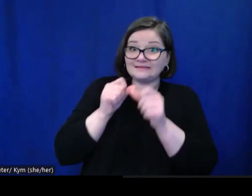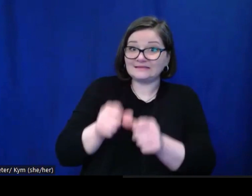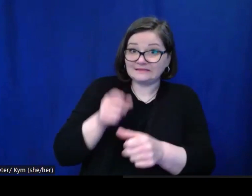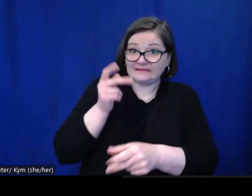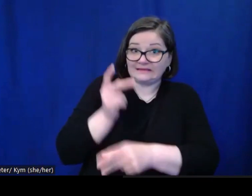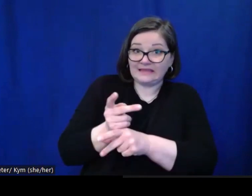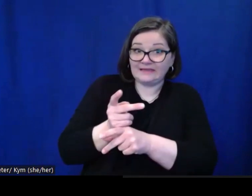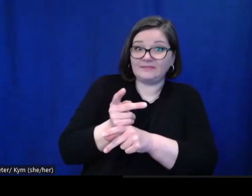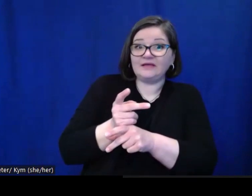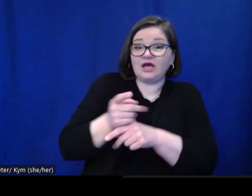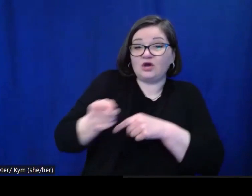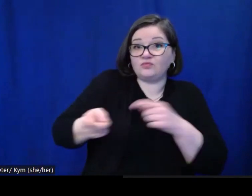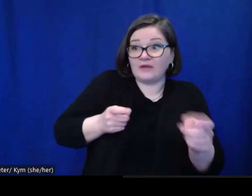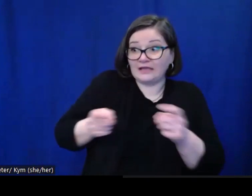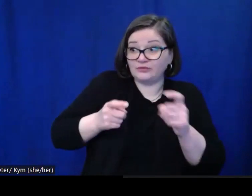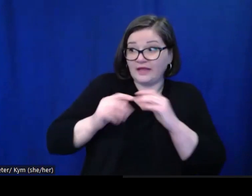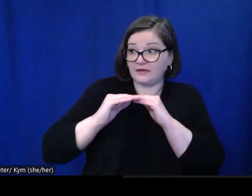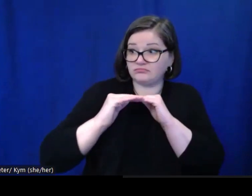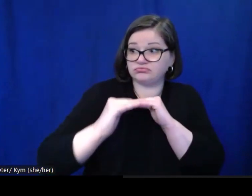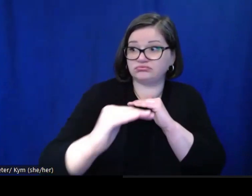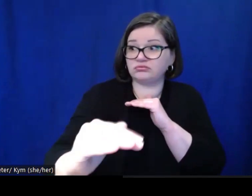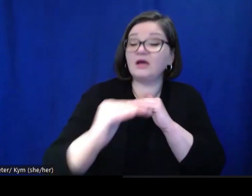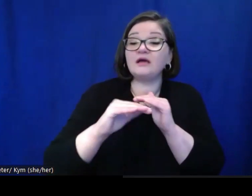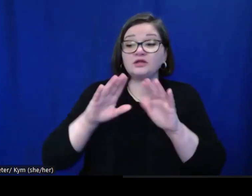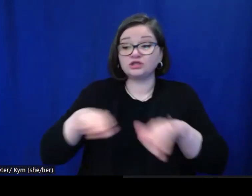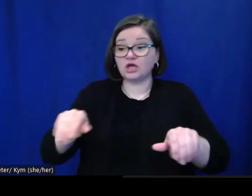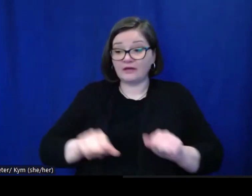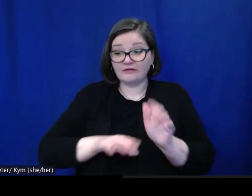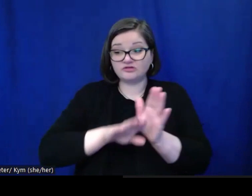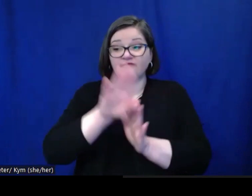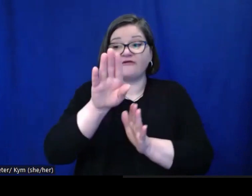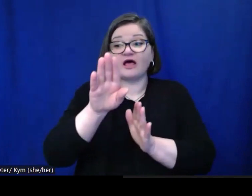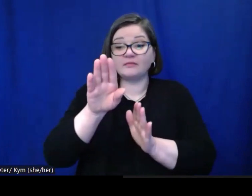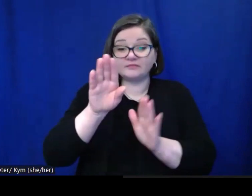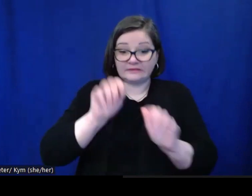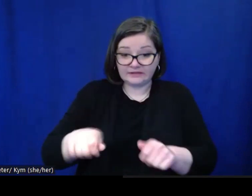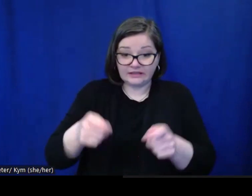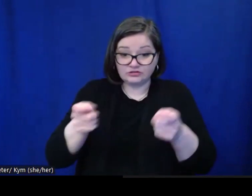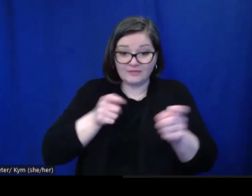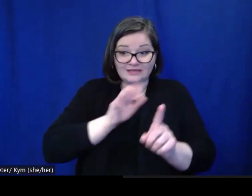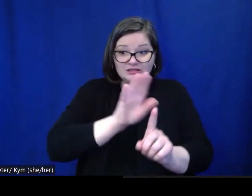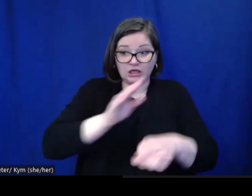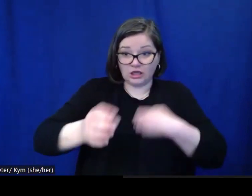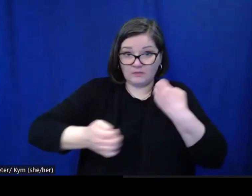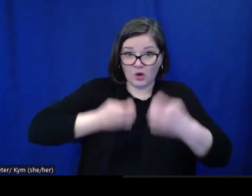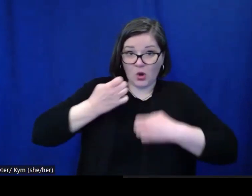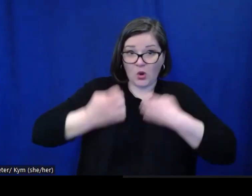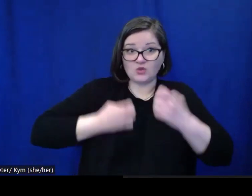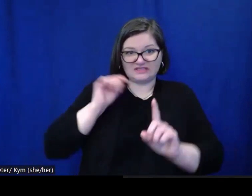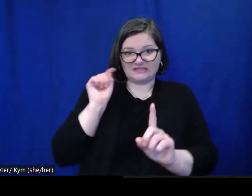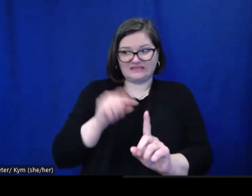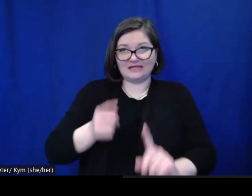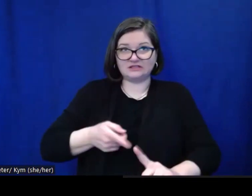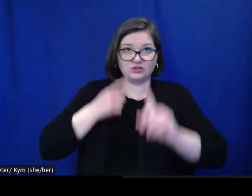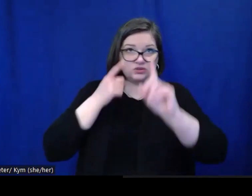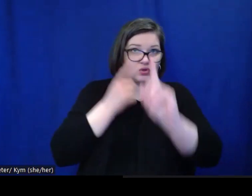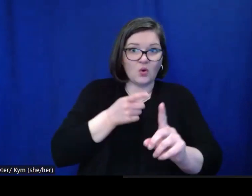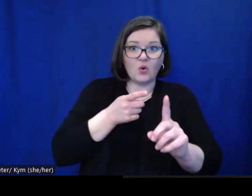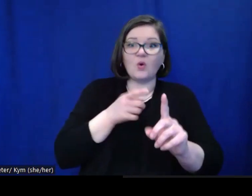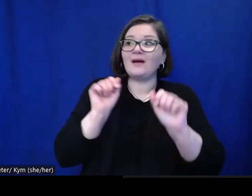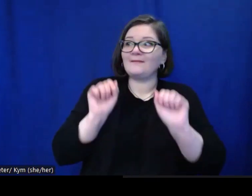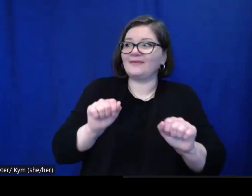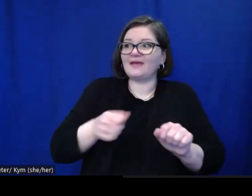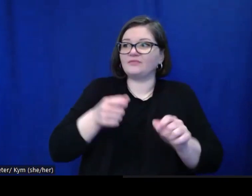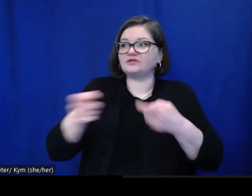child develops the ability to be able to manage their own emotions. And that's really what it's about, being able to manage our